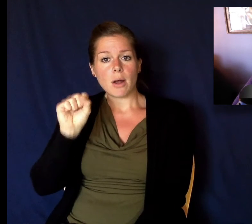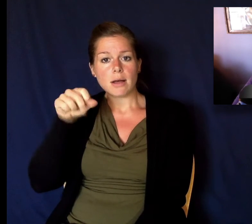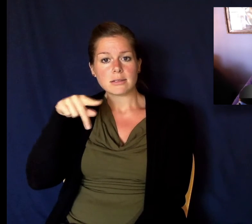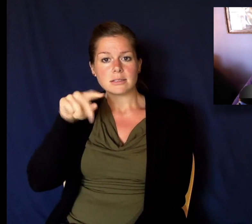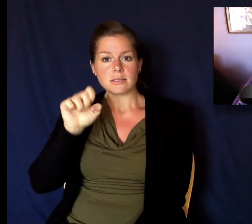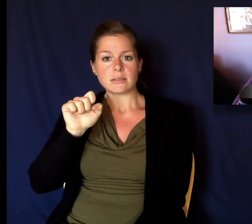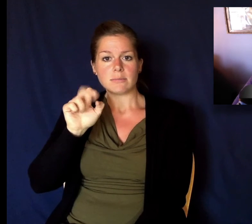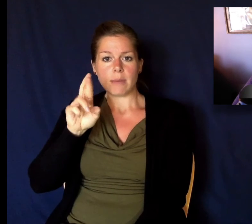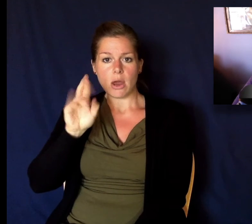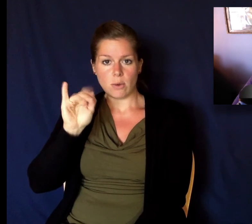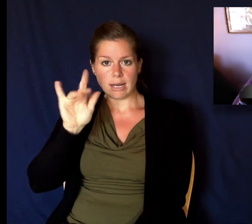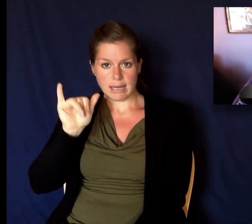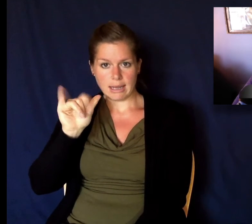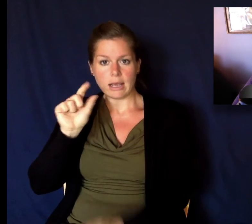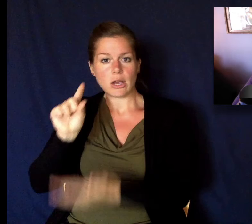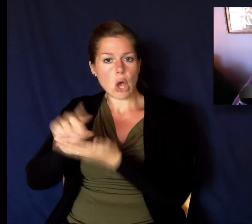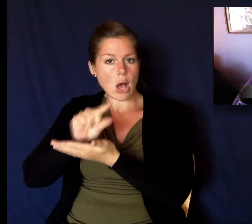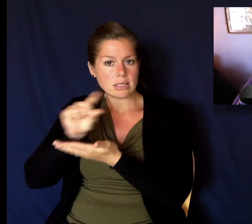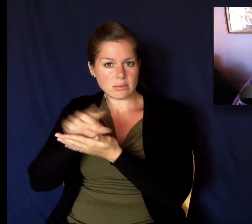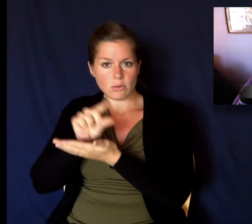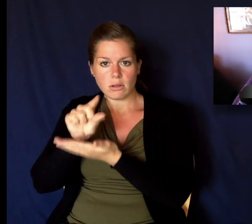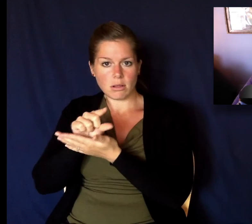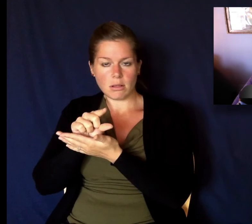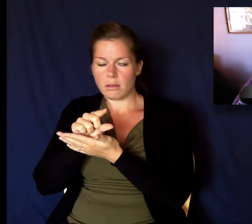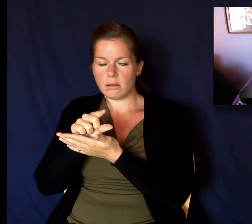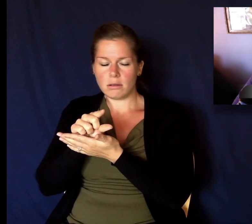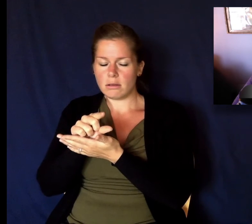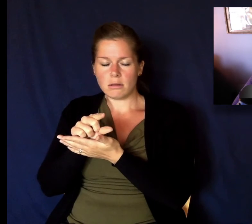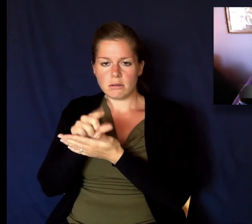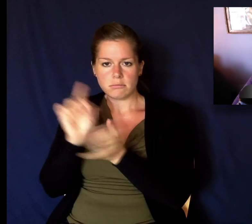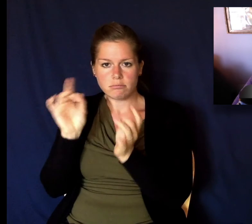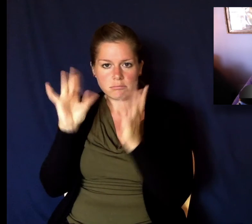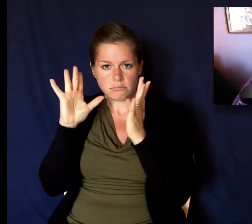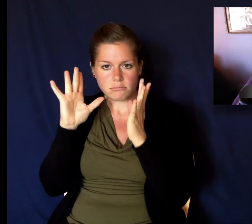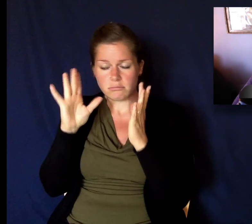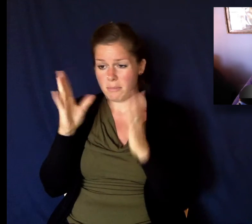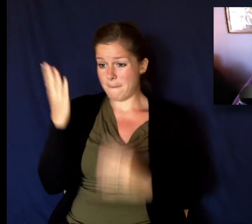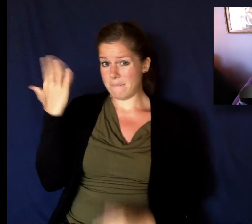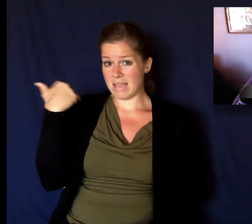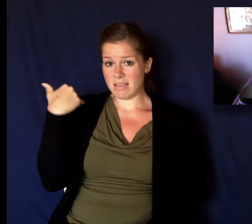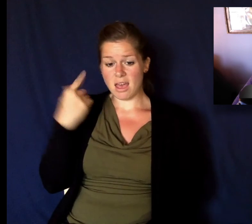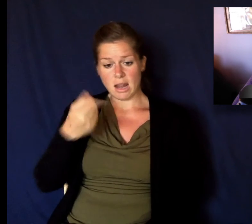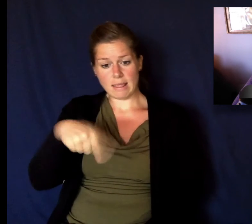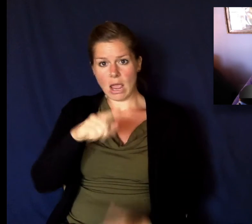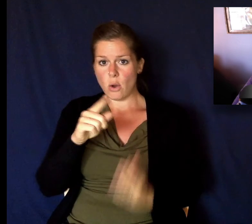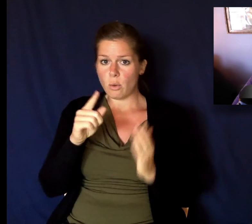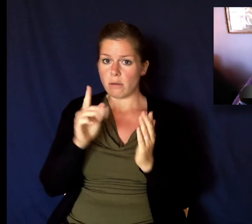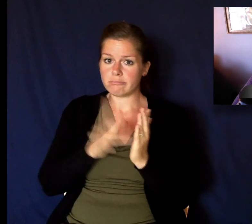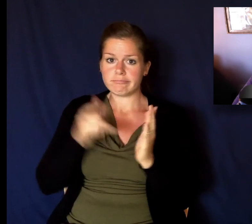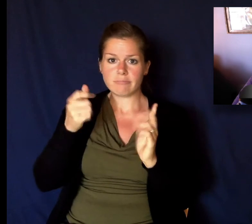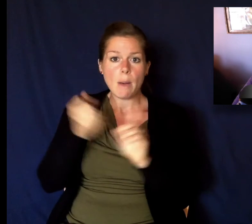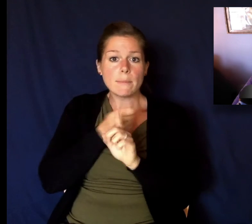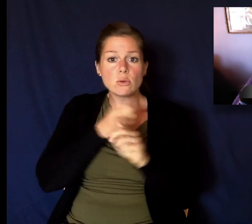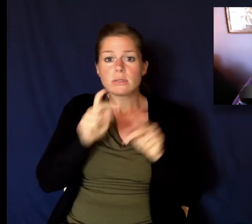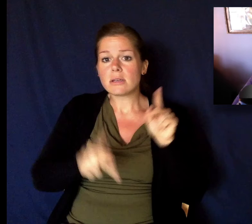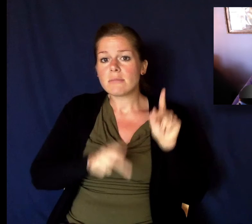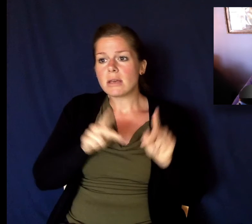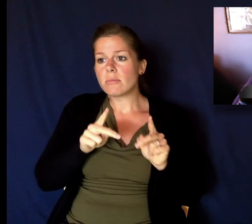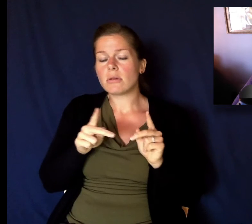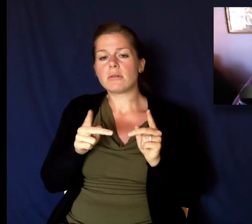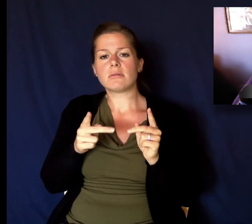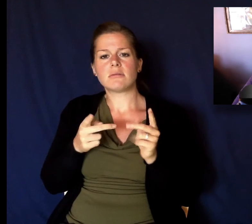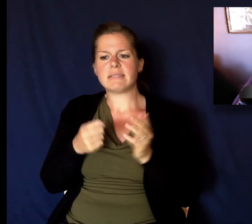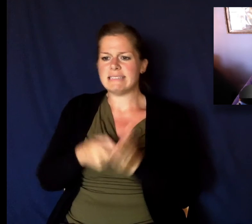gospel system. They were abusing people. They were demanding of